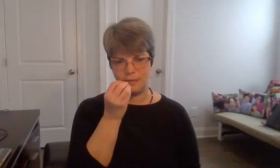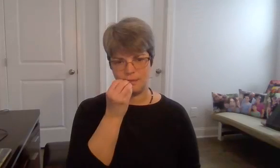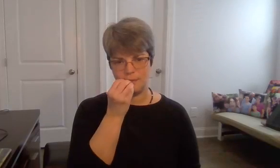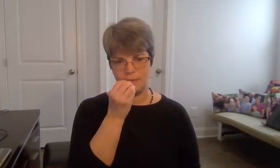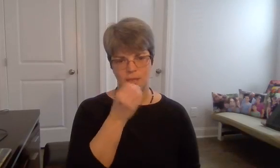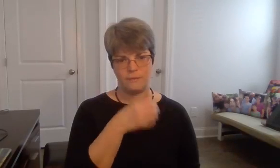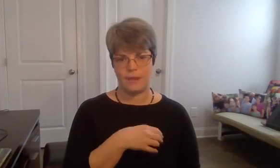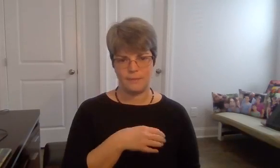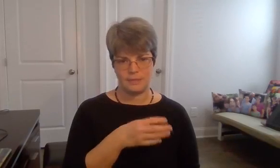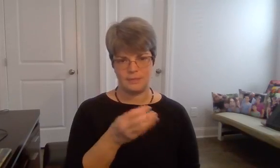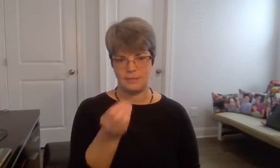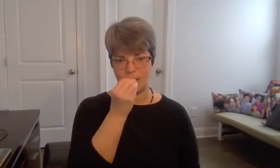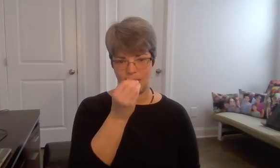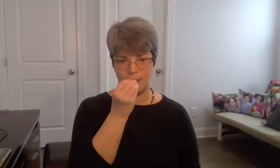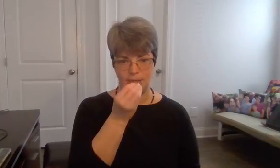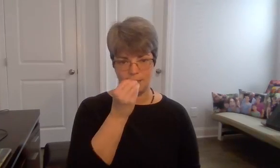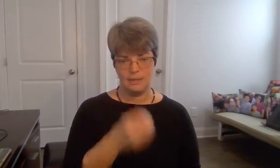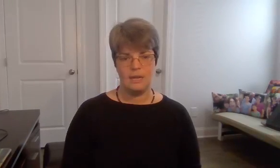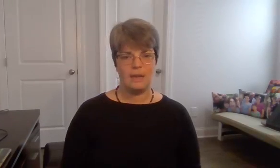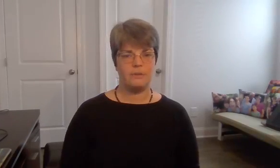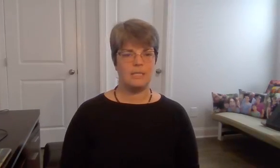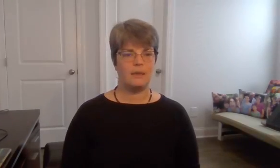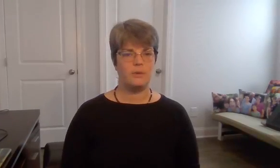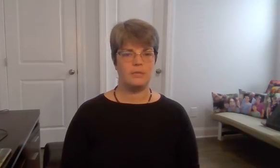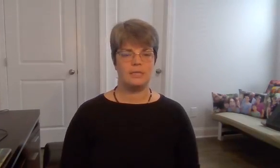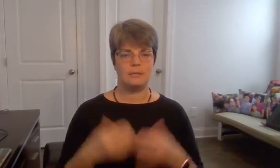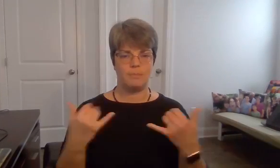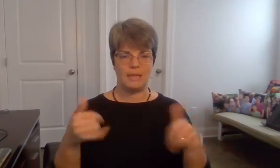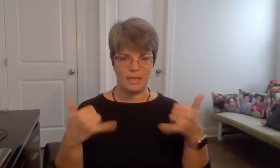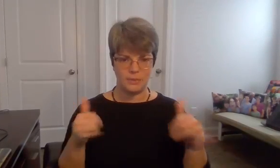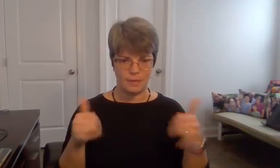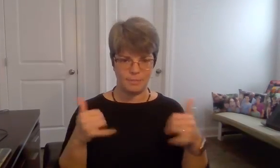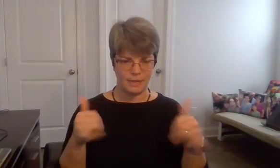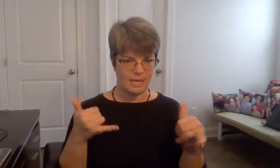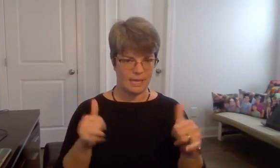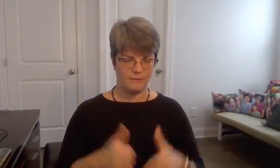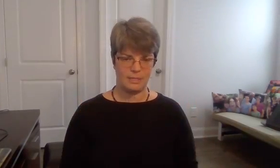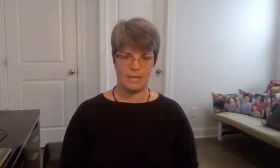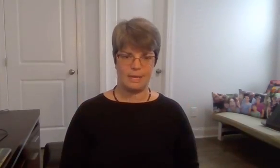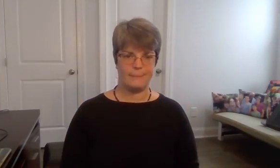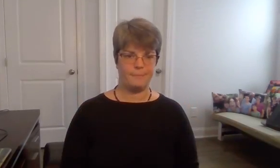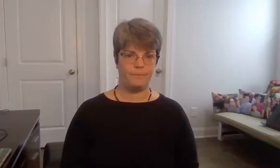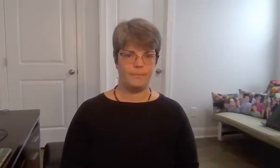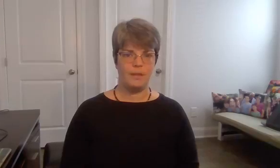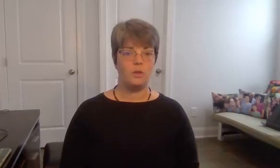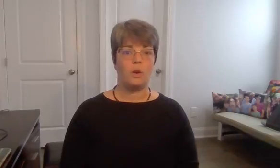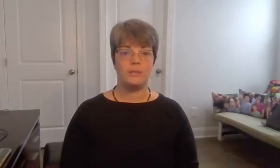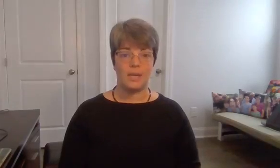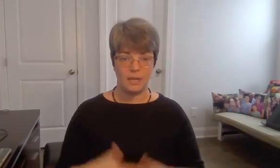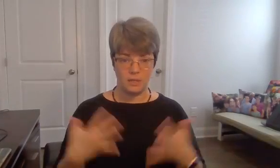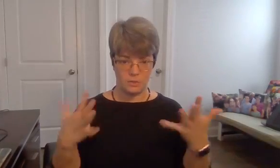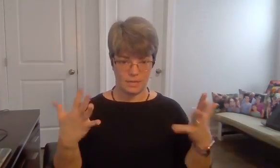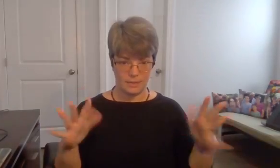eat, get the families to sign eat. Every time you sit down to play, you sign play. Every time you're all done, you sign